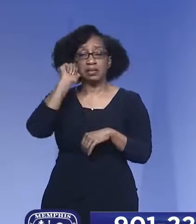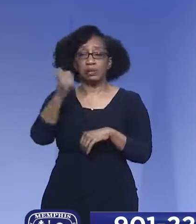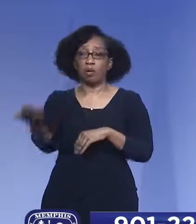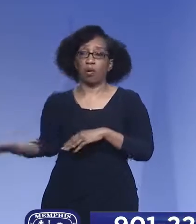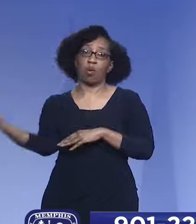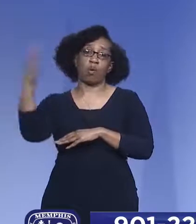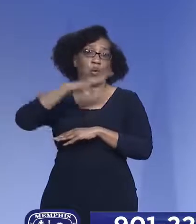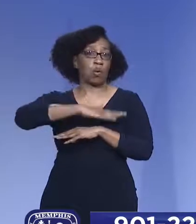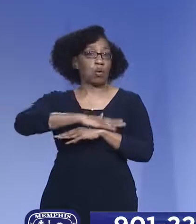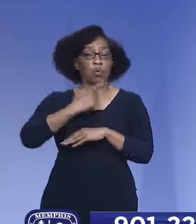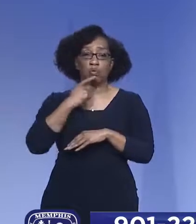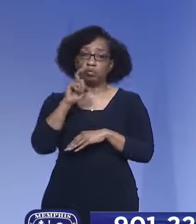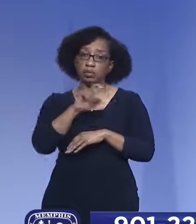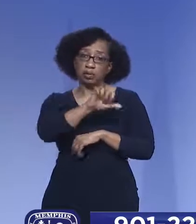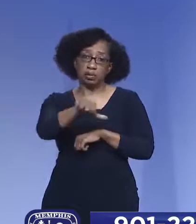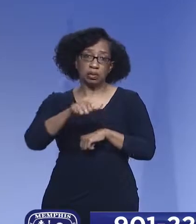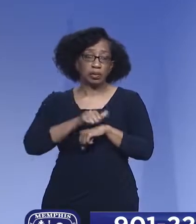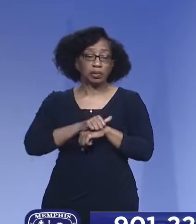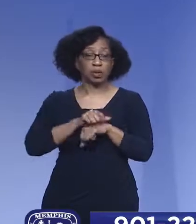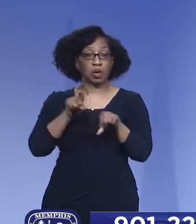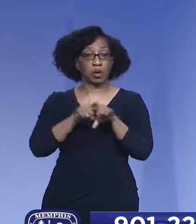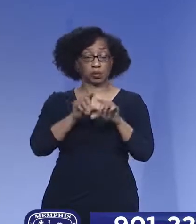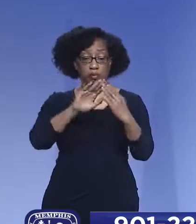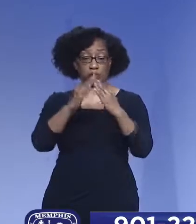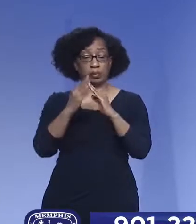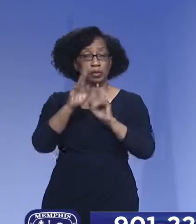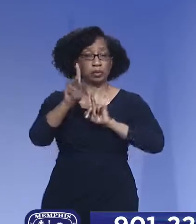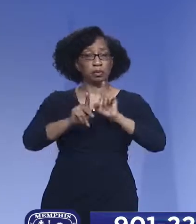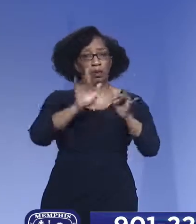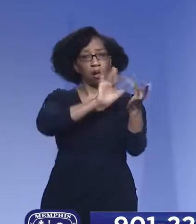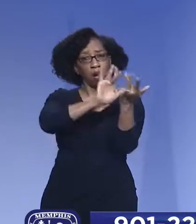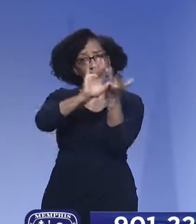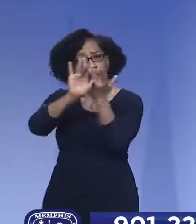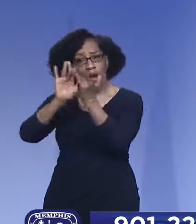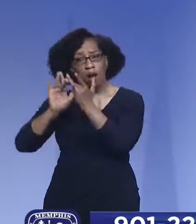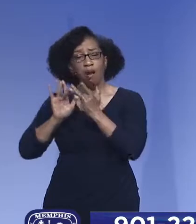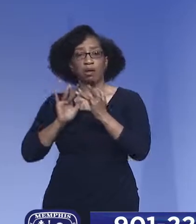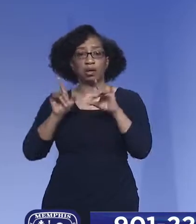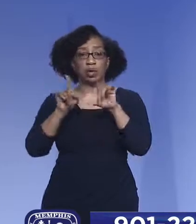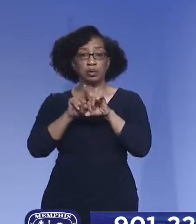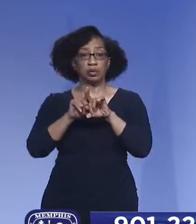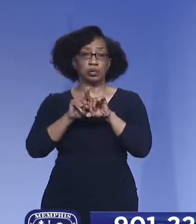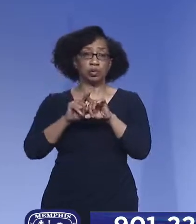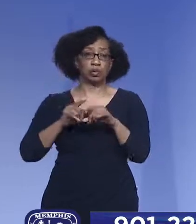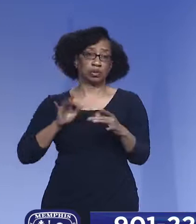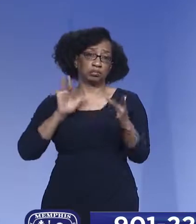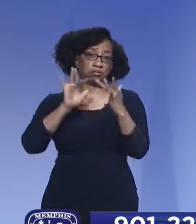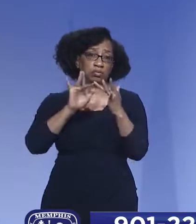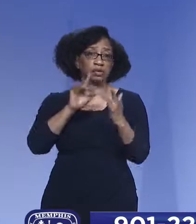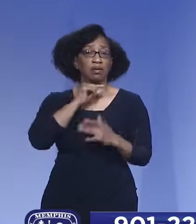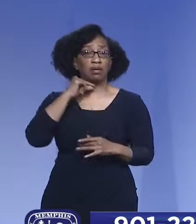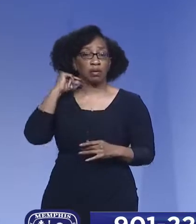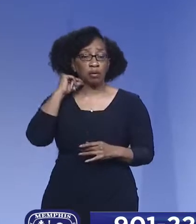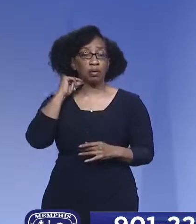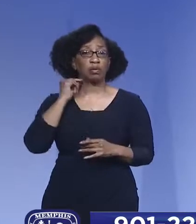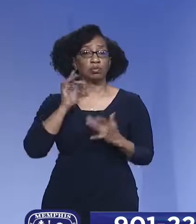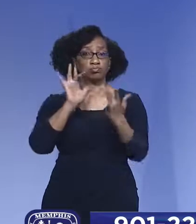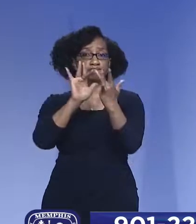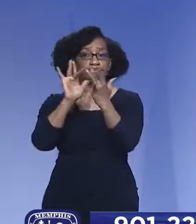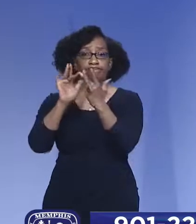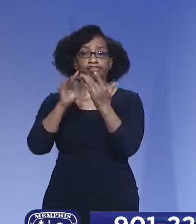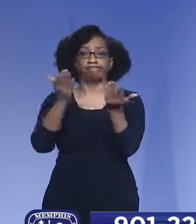doing significant outreach to the community, both through our partners in the clergy. We're doing outreach into the